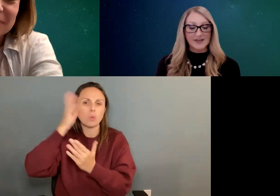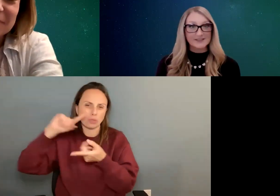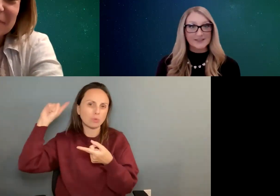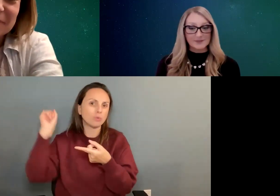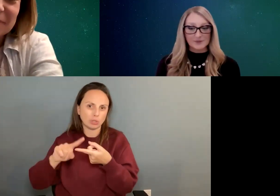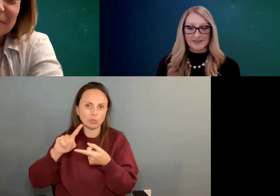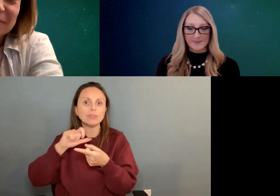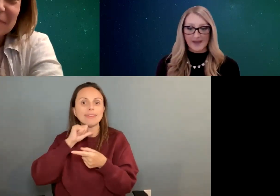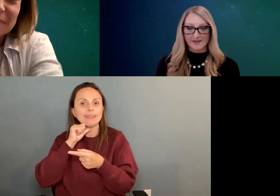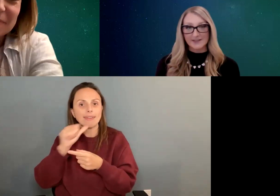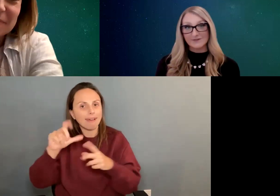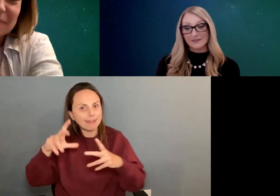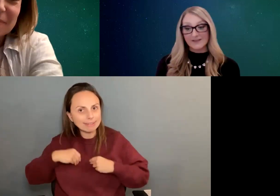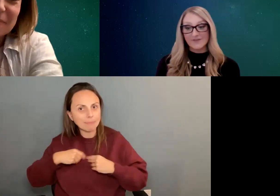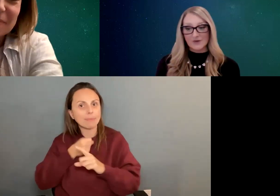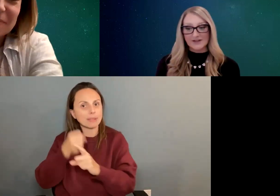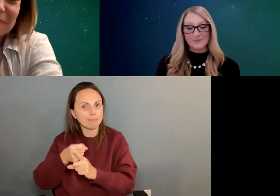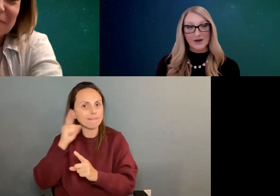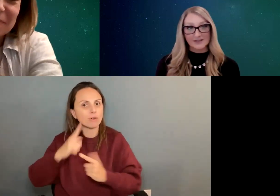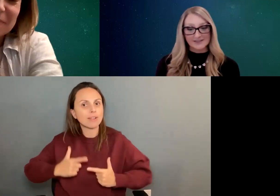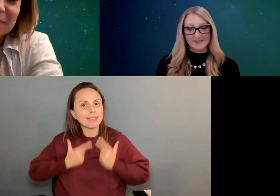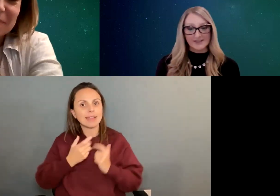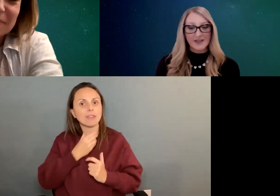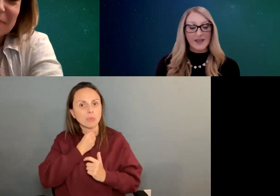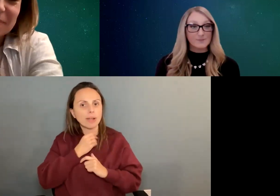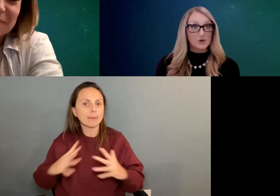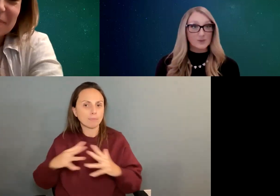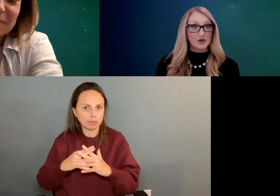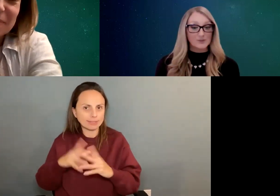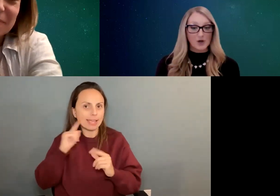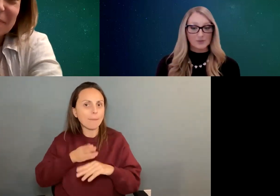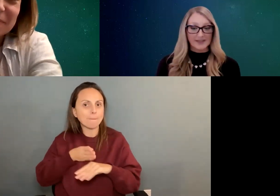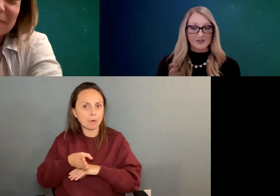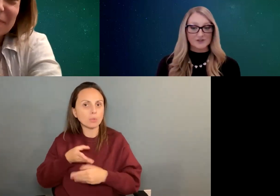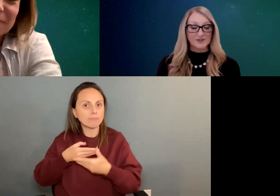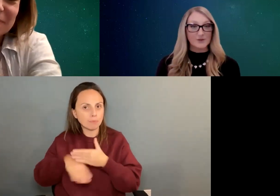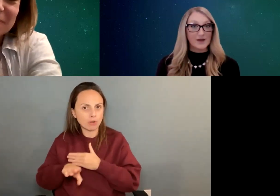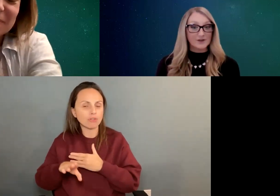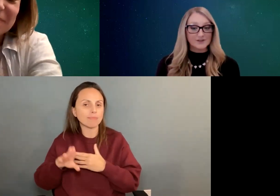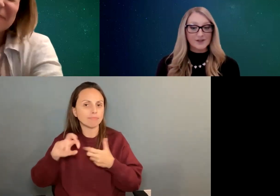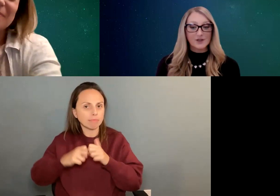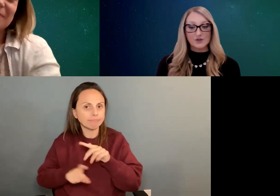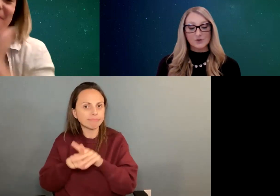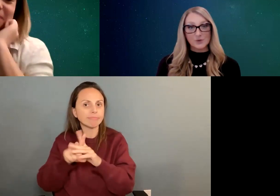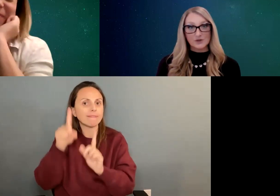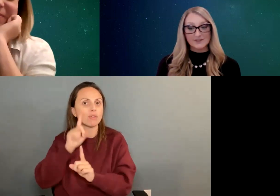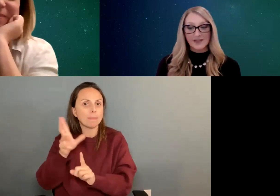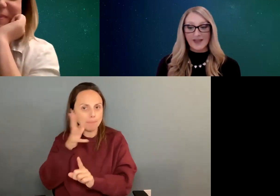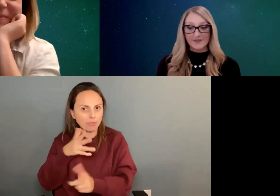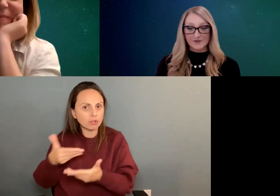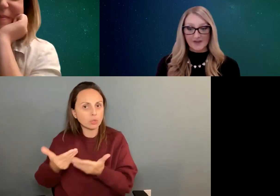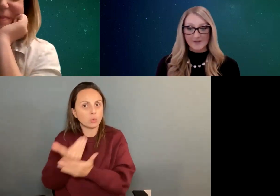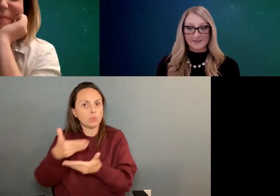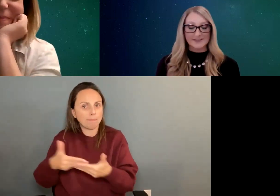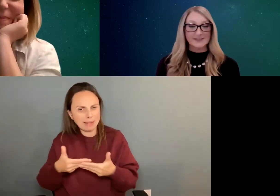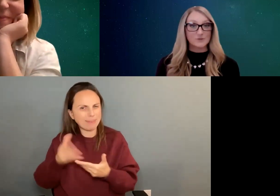the unacceptable impacts of life-threatening pregnancy and postpartum complications on mothers, newborns,